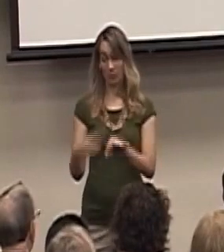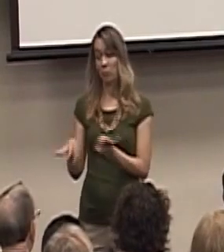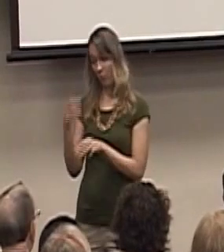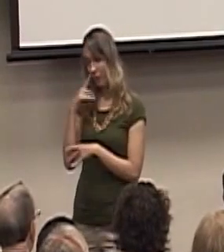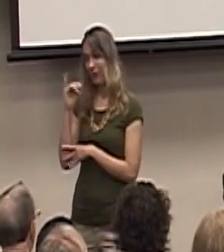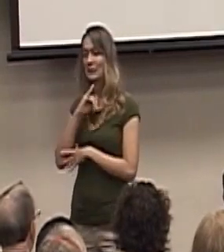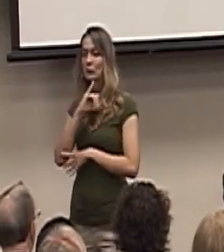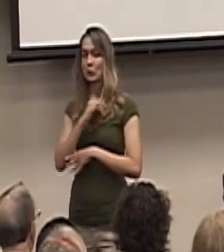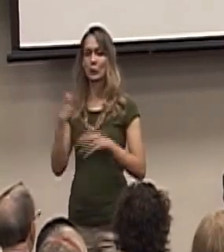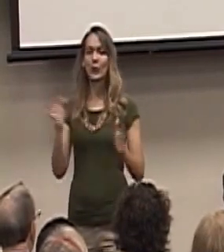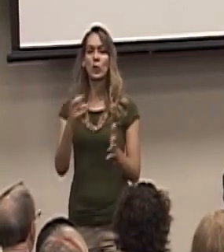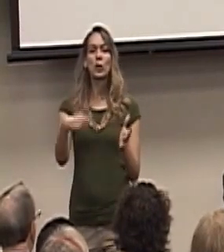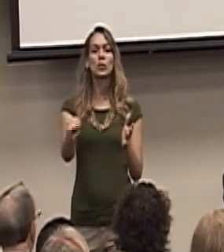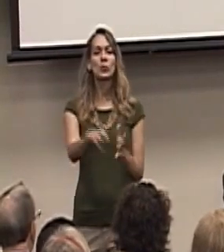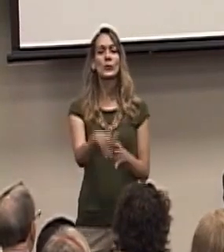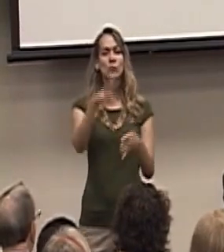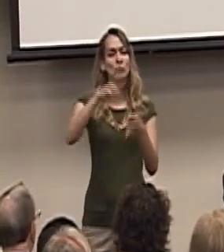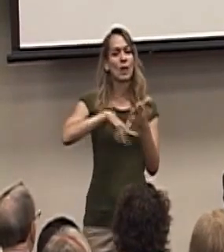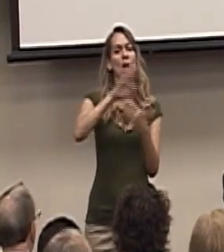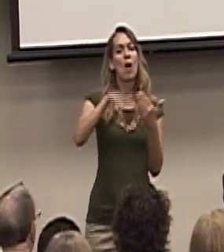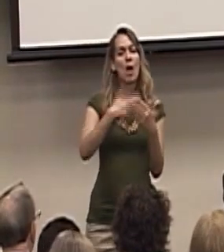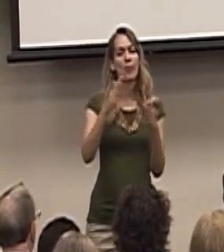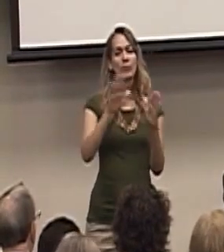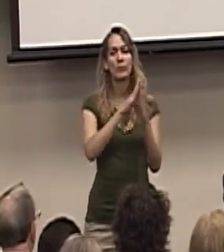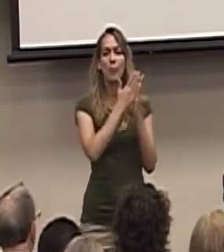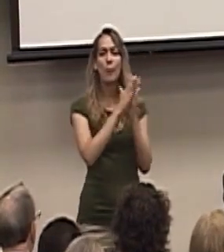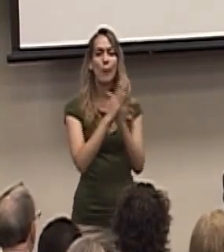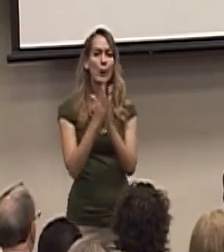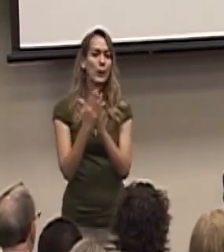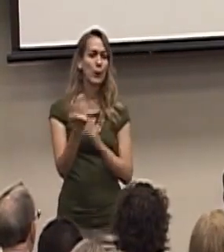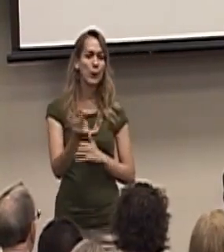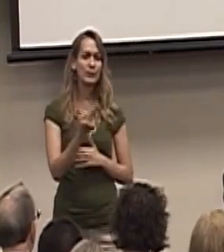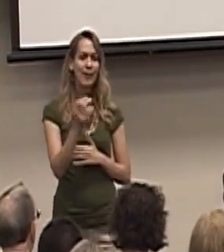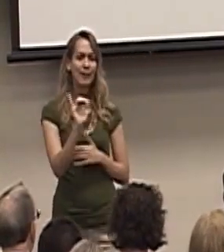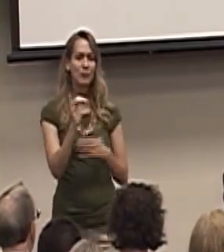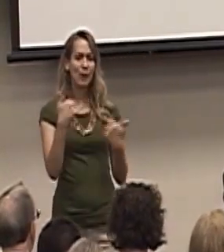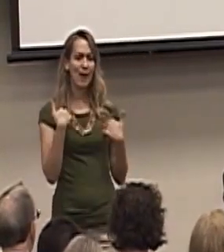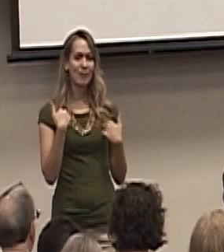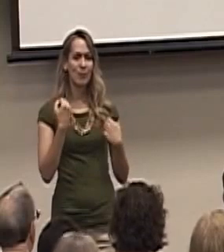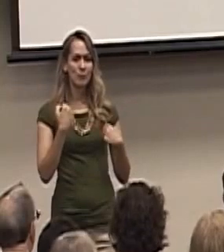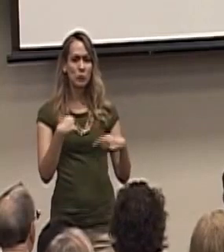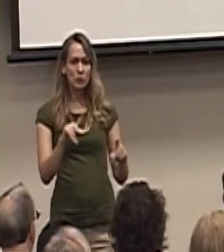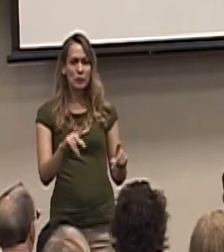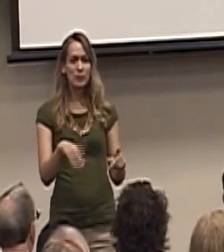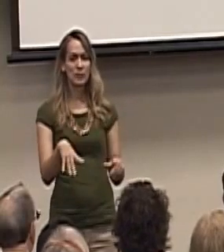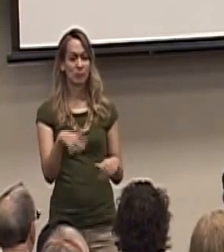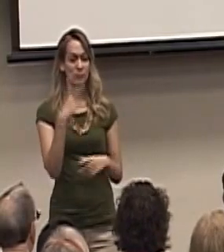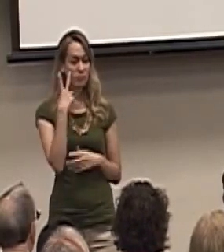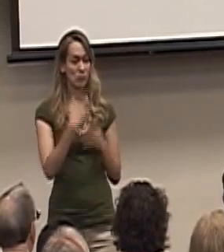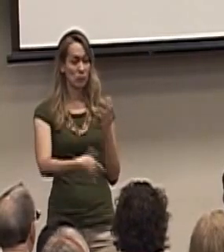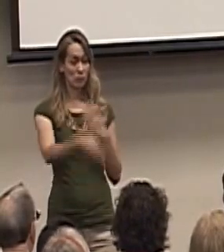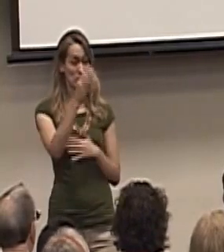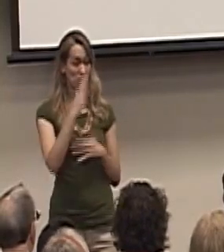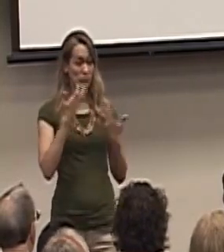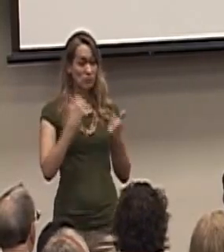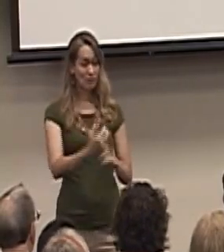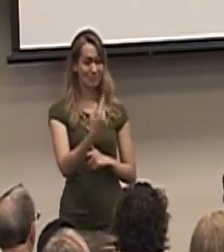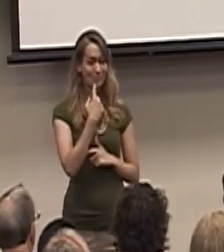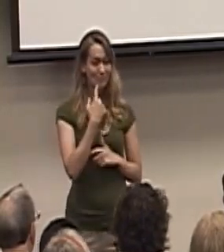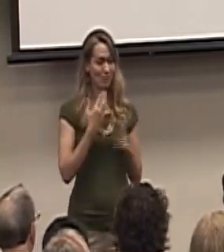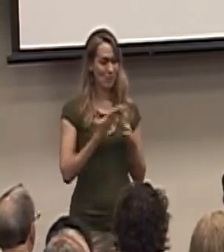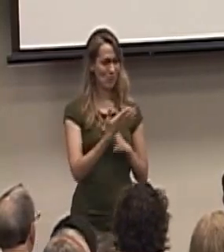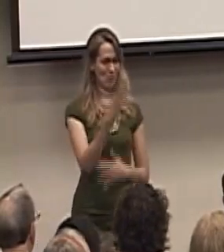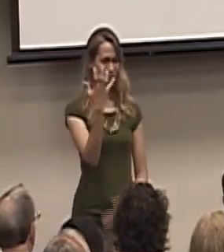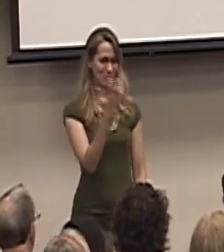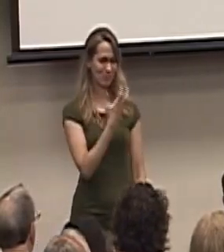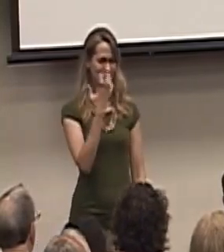I encourage you to read all of the book of Hosea as you have a chance and find out what God is trying to say through this